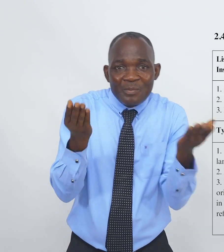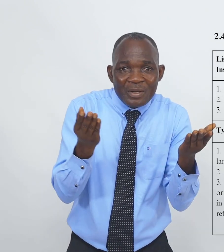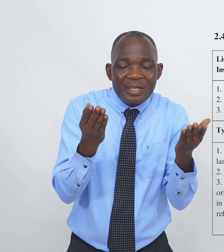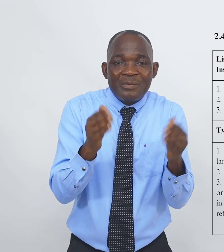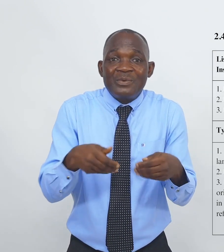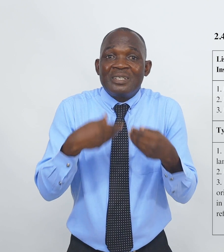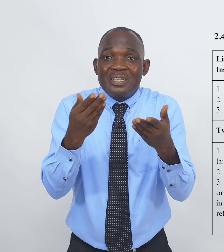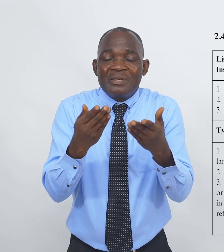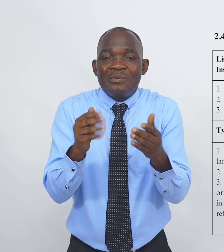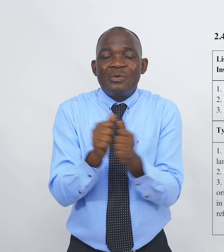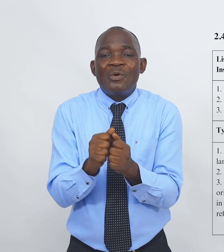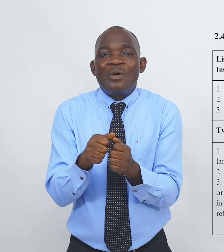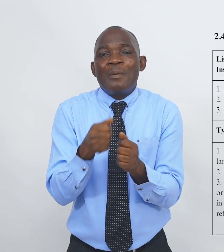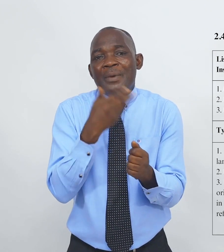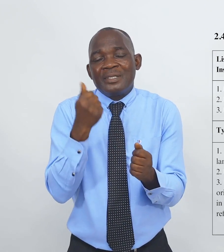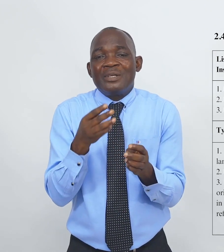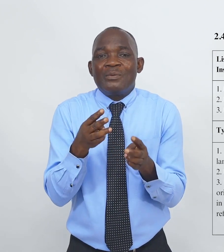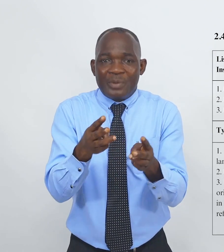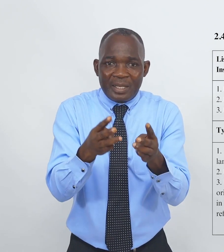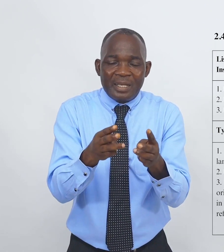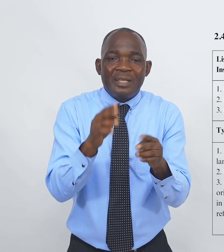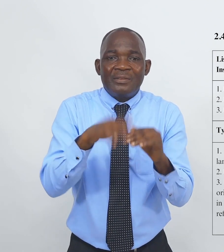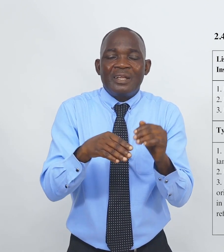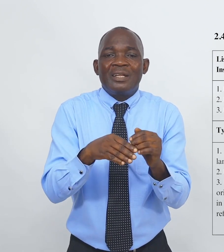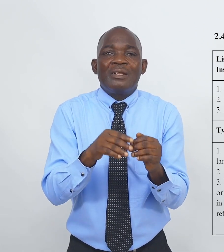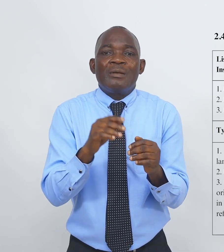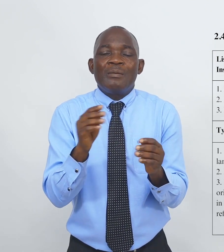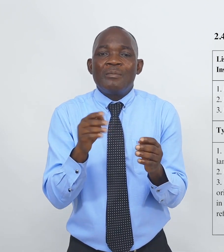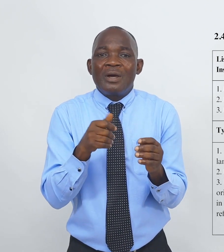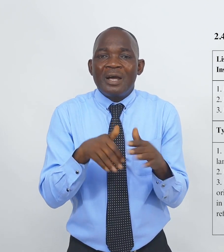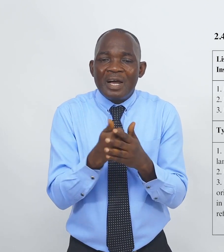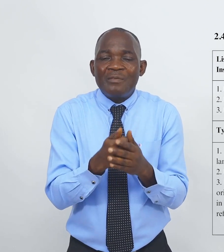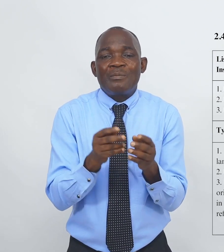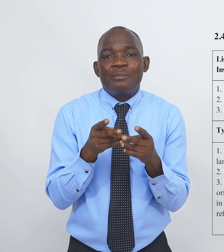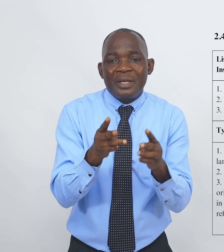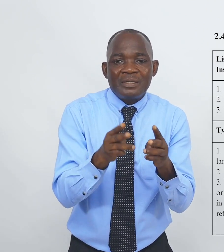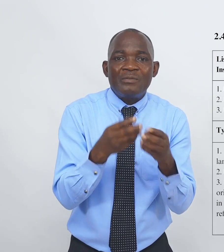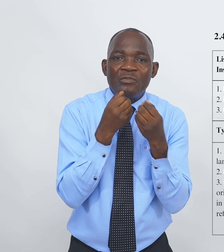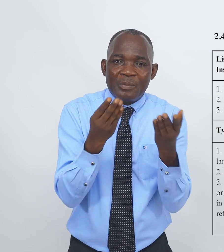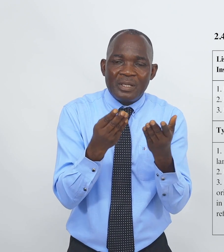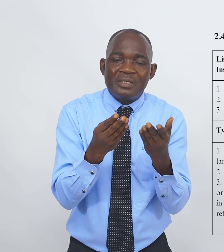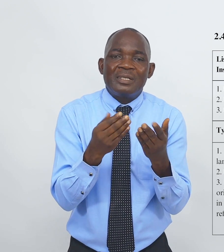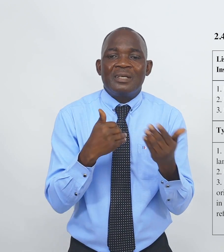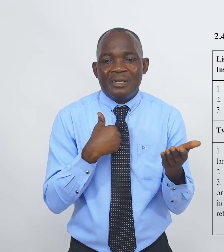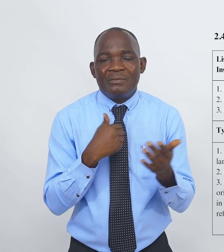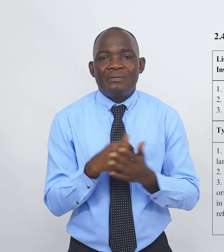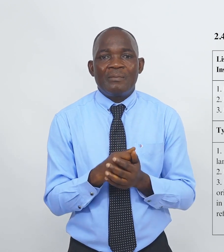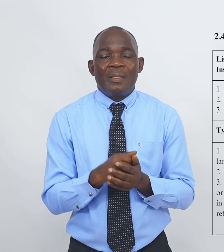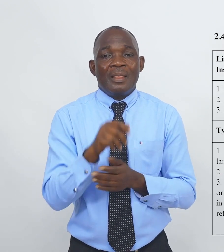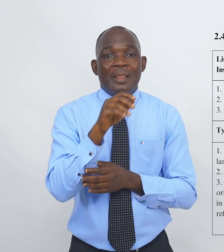provided in a medium or format other than the original medium or format in which the information is held, i.e.,